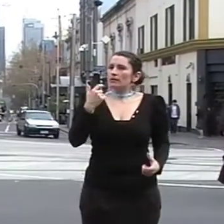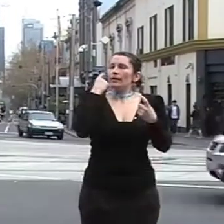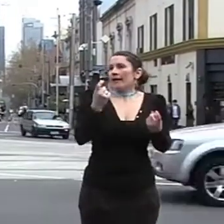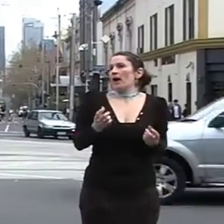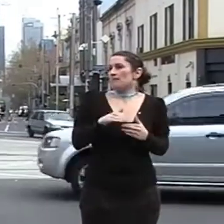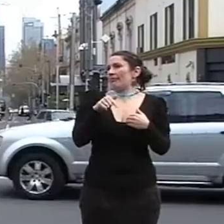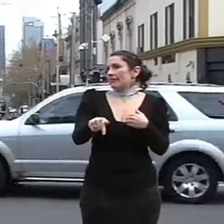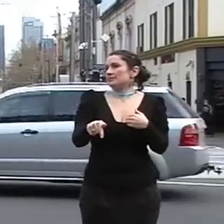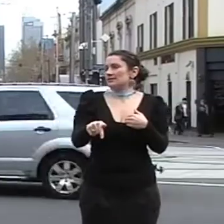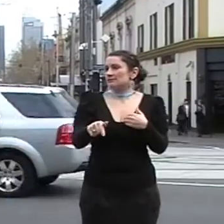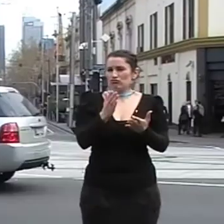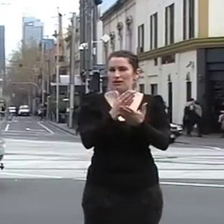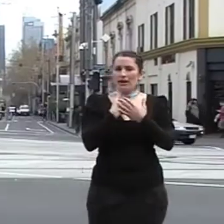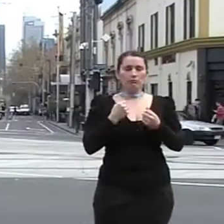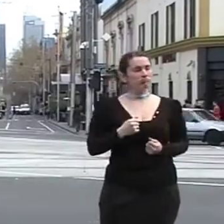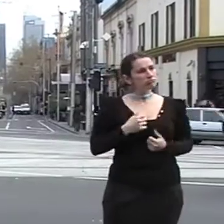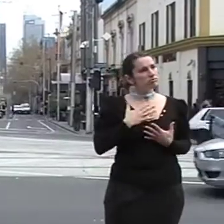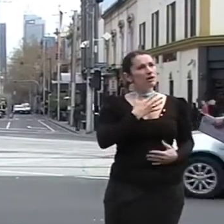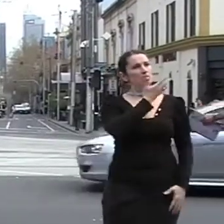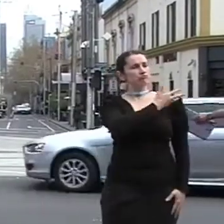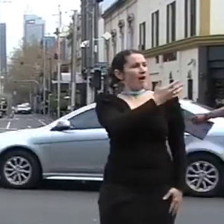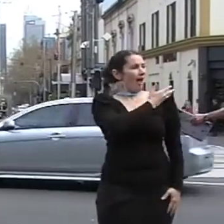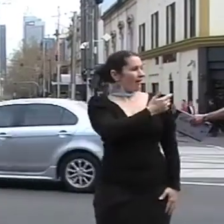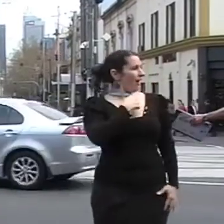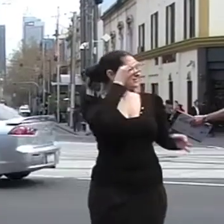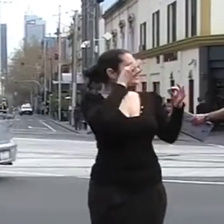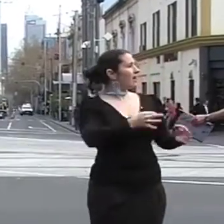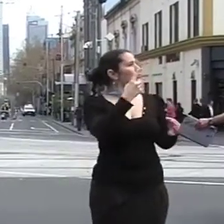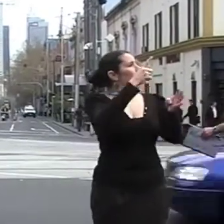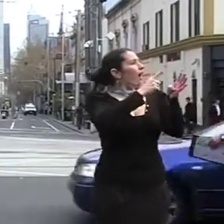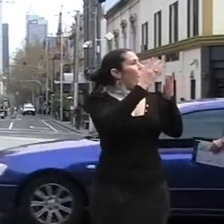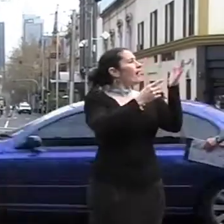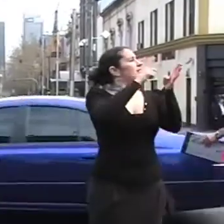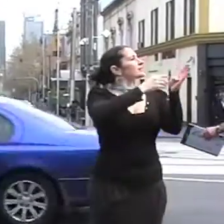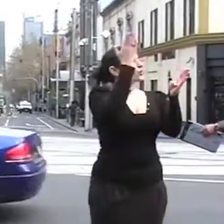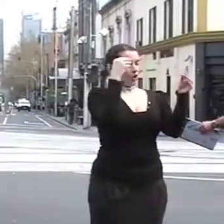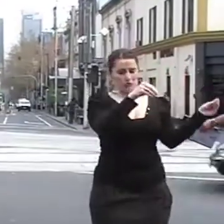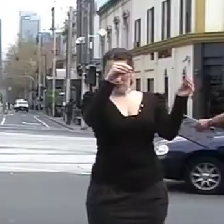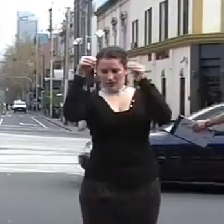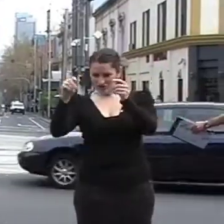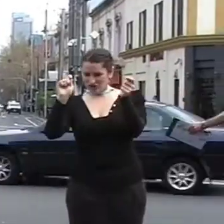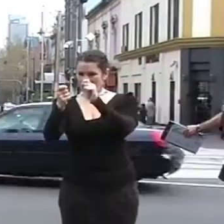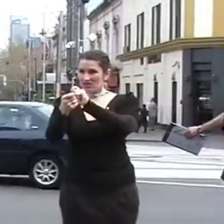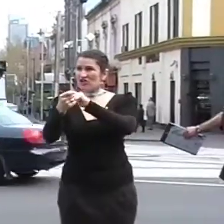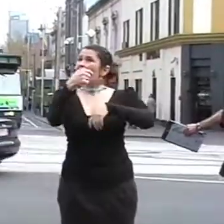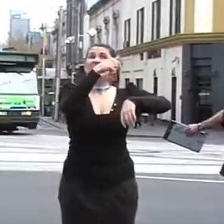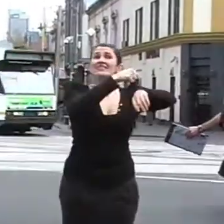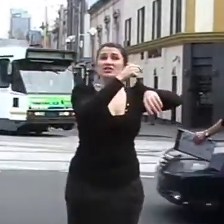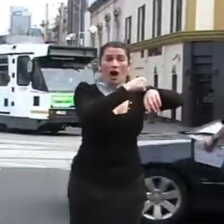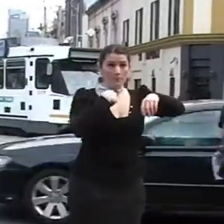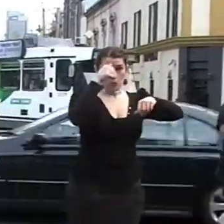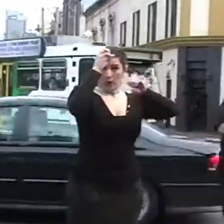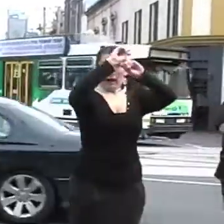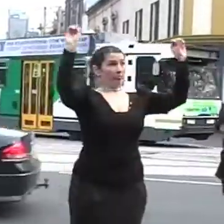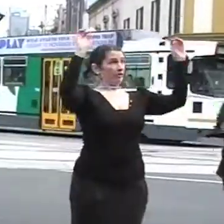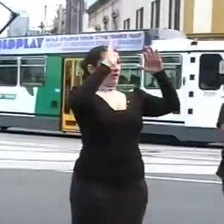I'm so very proud that I made that decision a year and a half ago. I had no knowledge of the language at all, but now